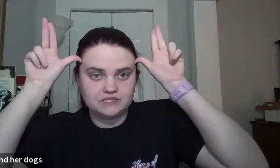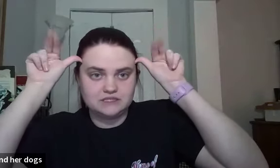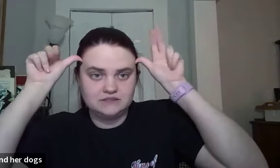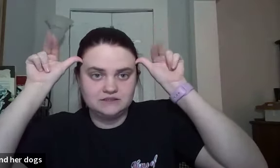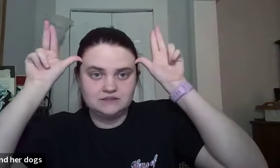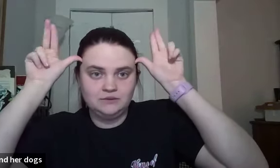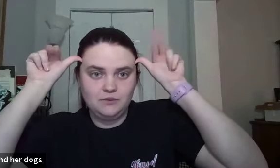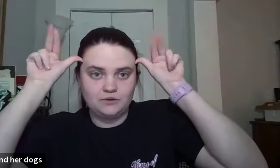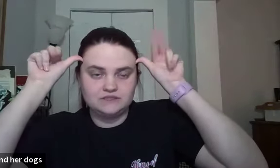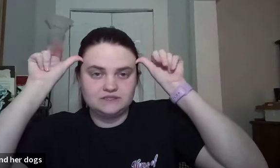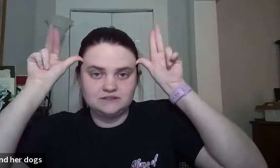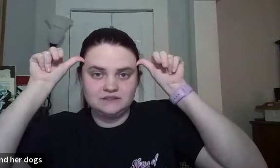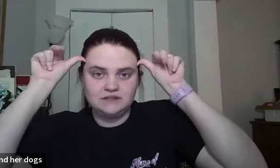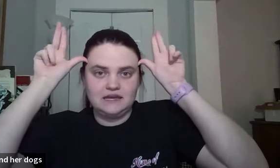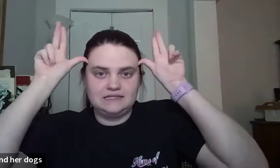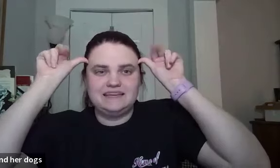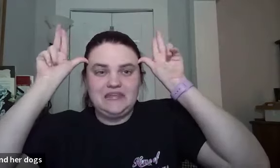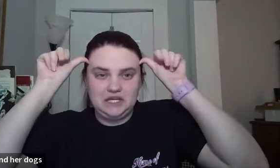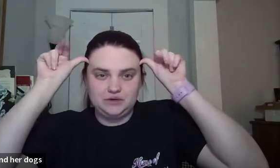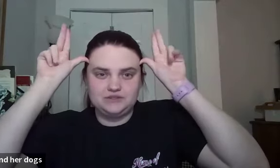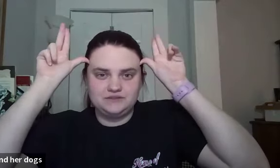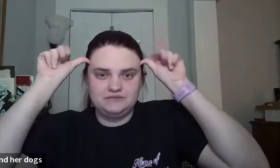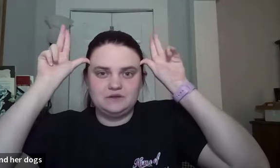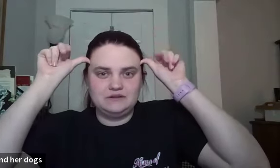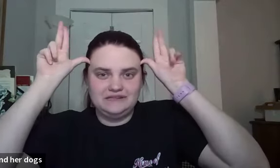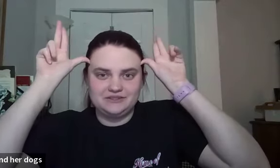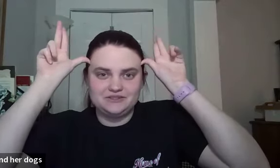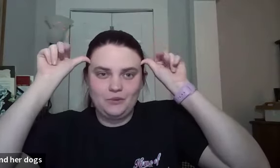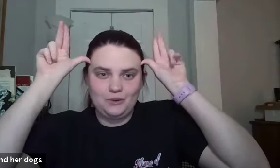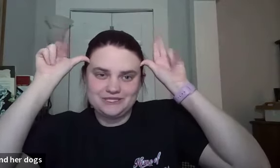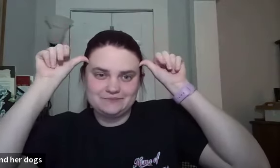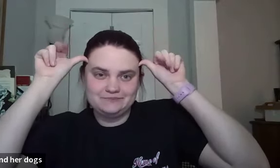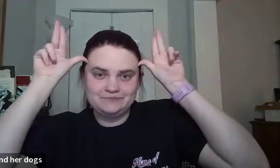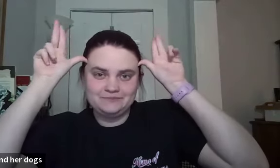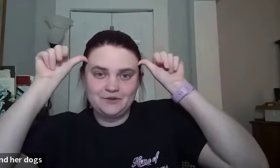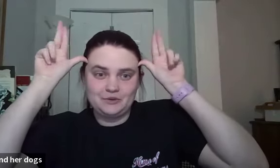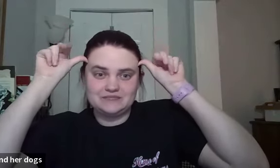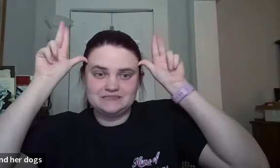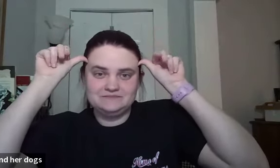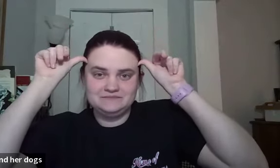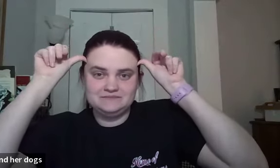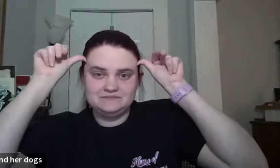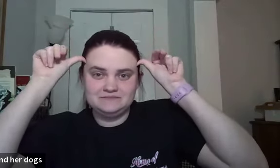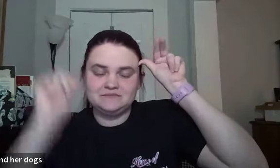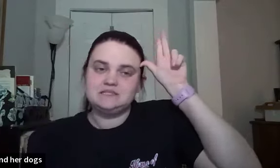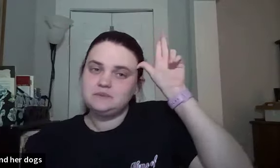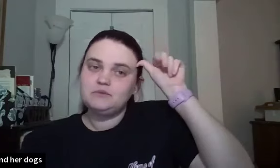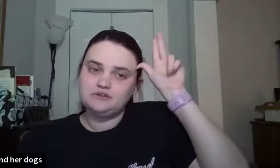horse, horse. And it's like the ears. They're little ears. Horse, horse. Some people will do the